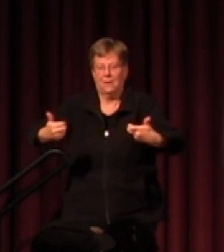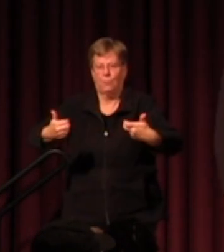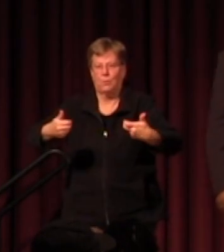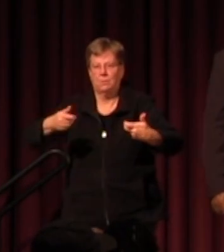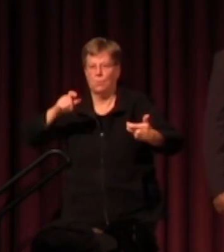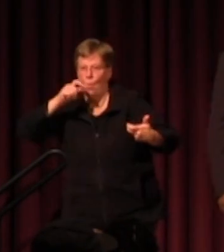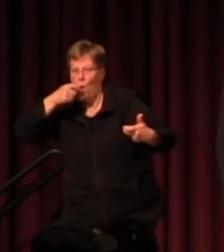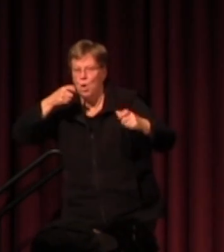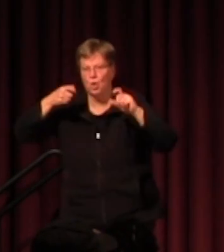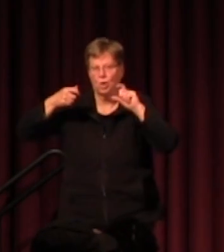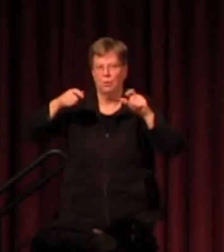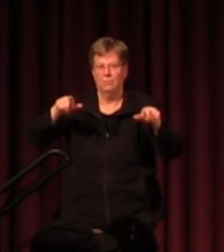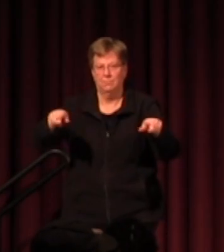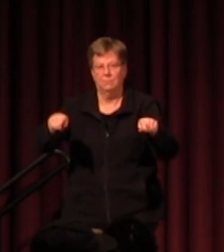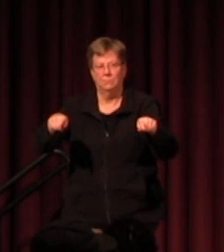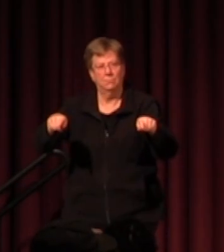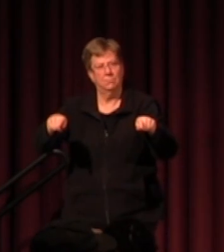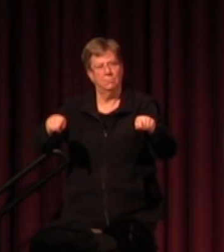This is the difference between